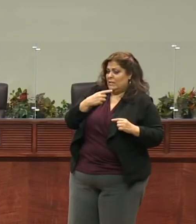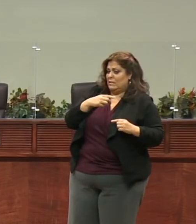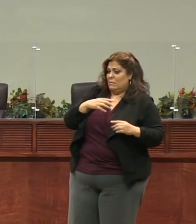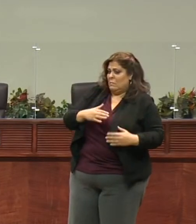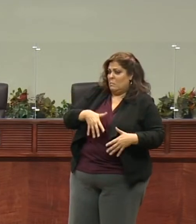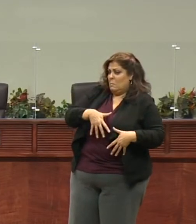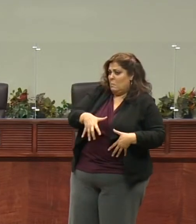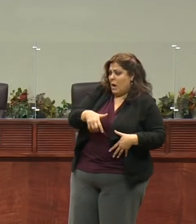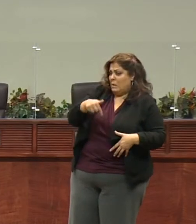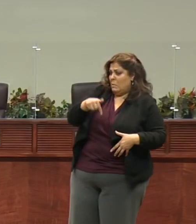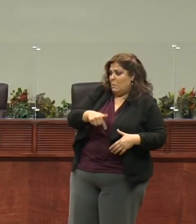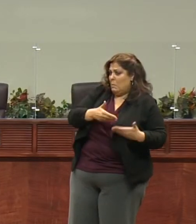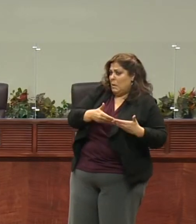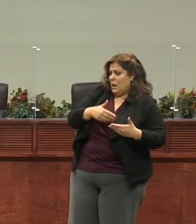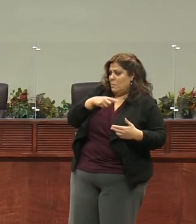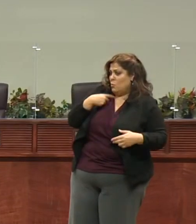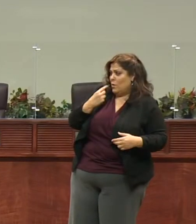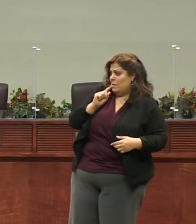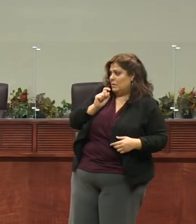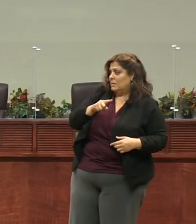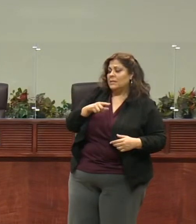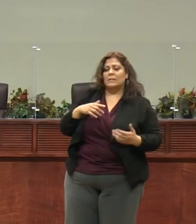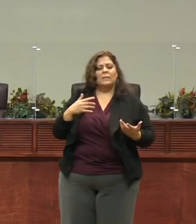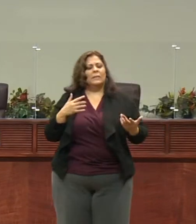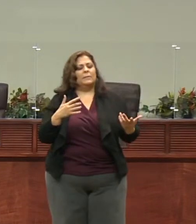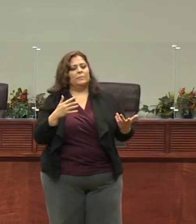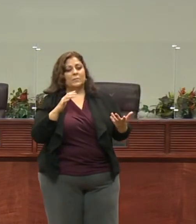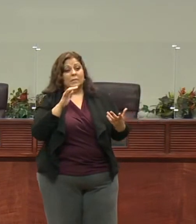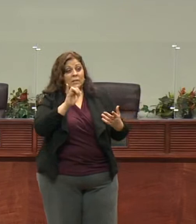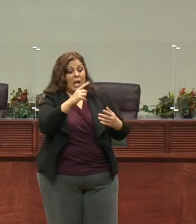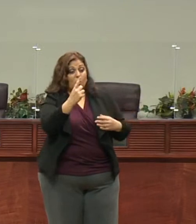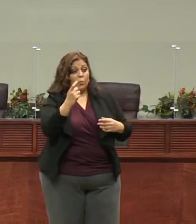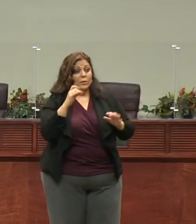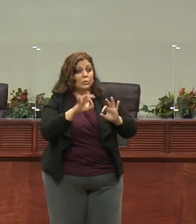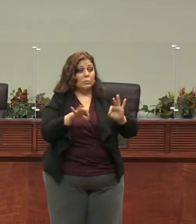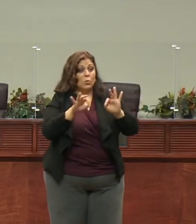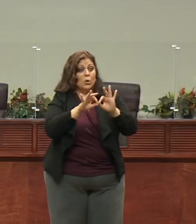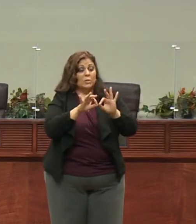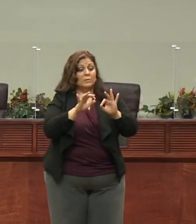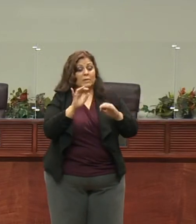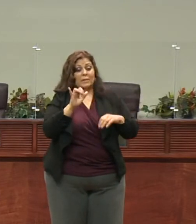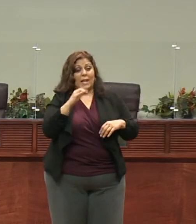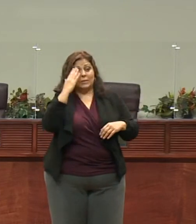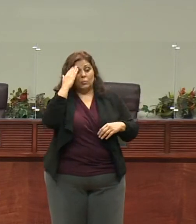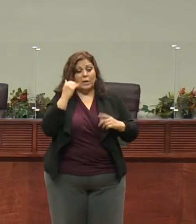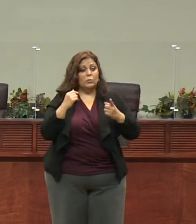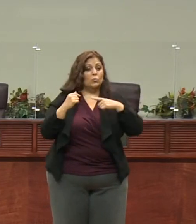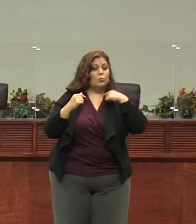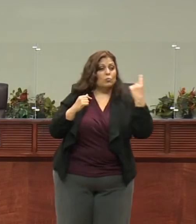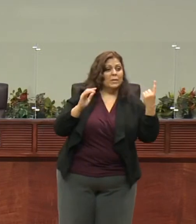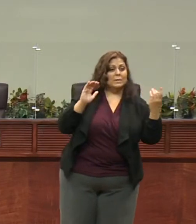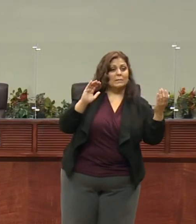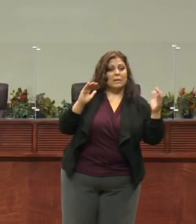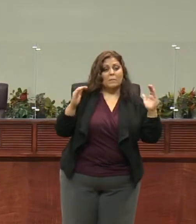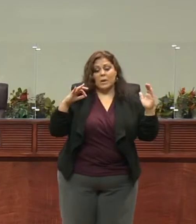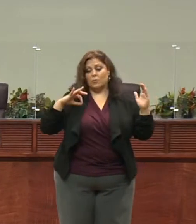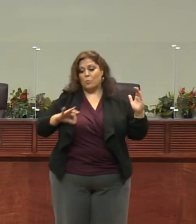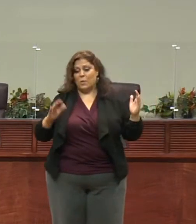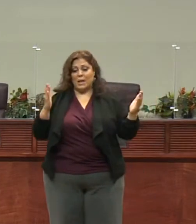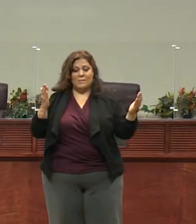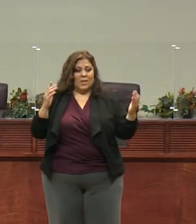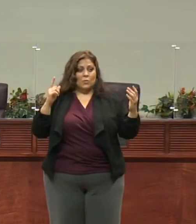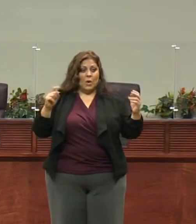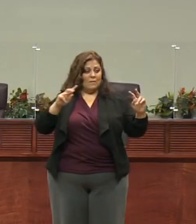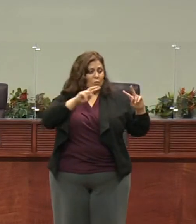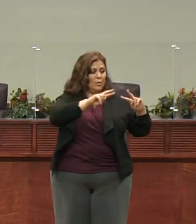question, and that's why I said at the beginning that at the end of the day, this is a risk versus benefit analysis,